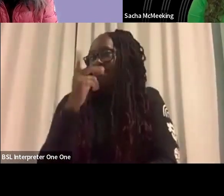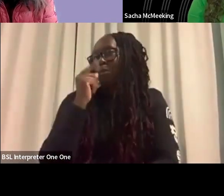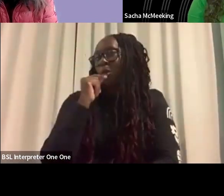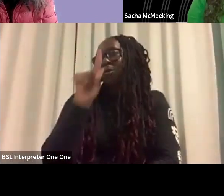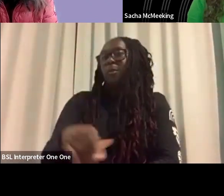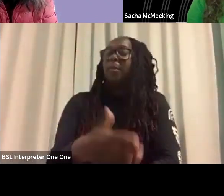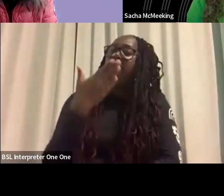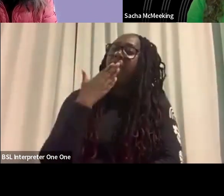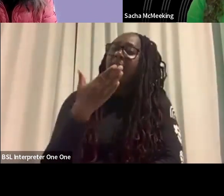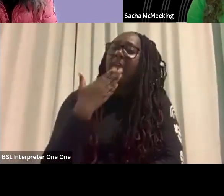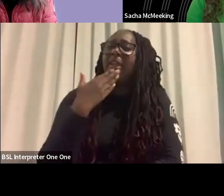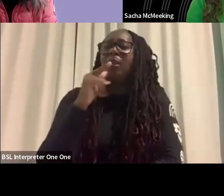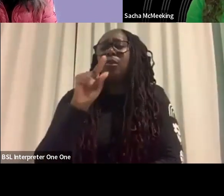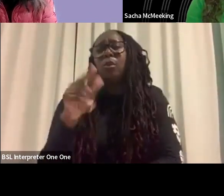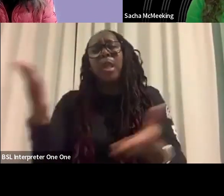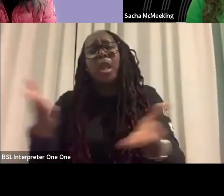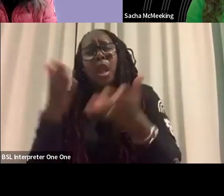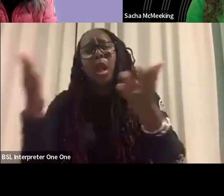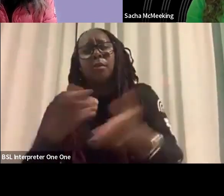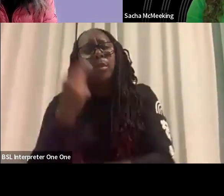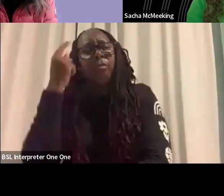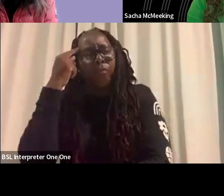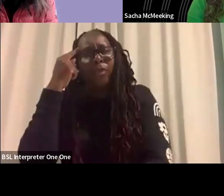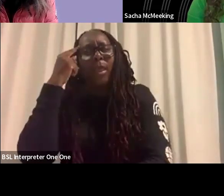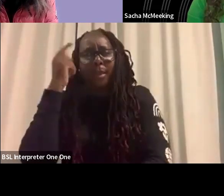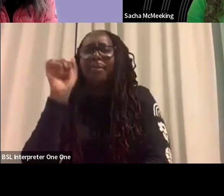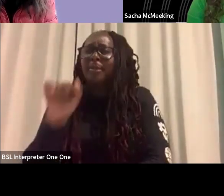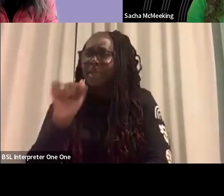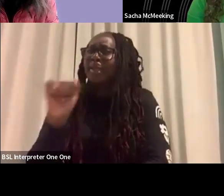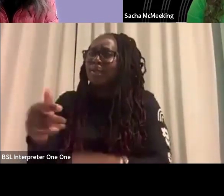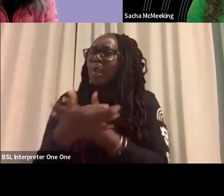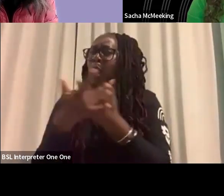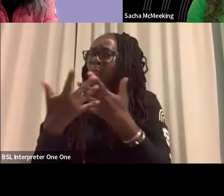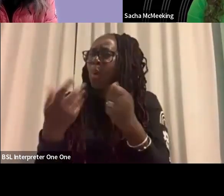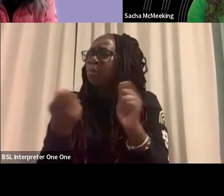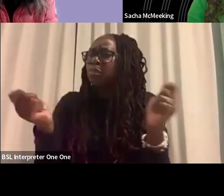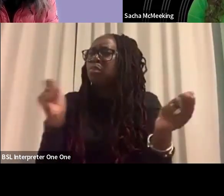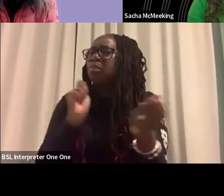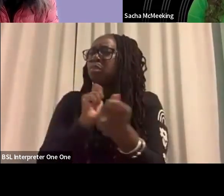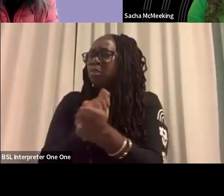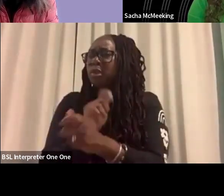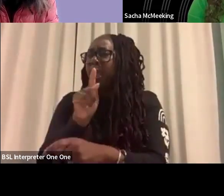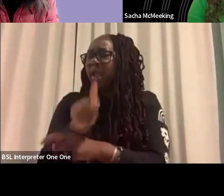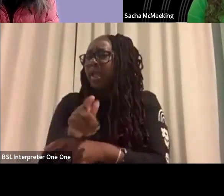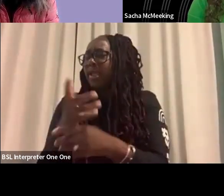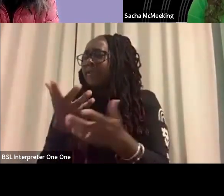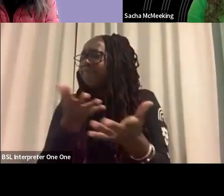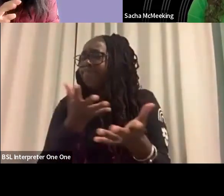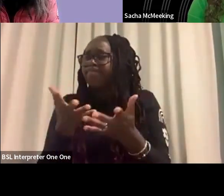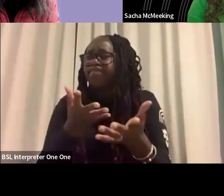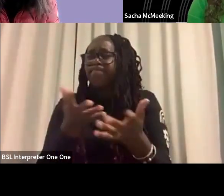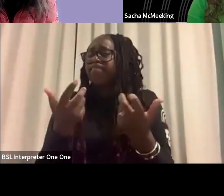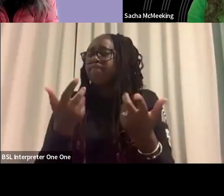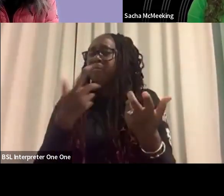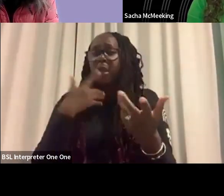Thanks all. I really like the encouragement for us to think, actually, there is quite a lot of appetite to change. And we also have know-how, and we